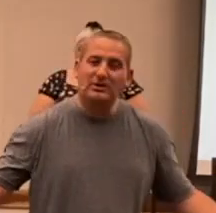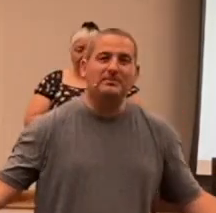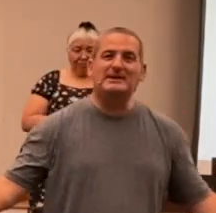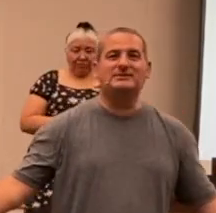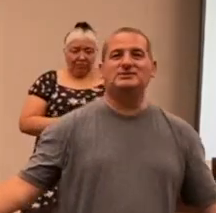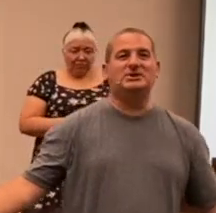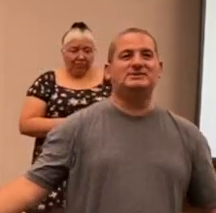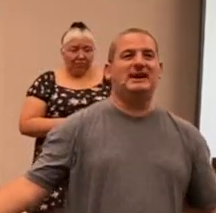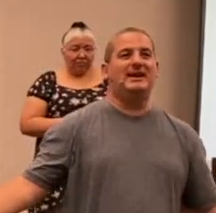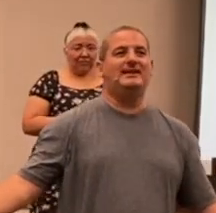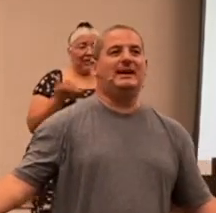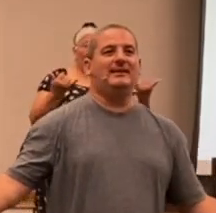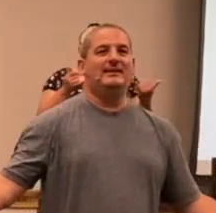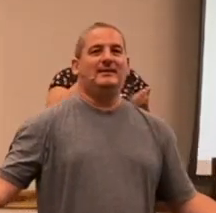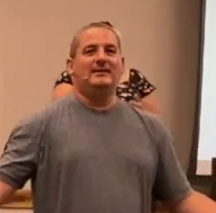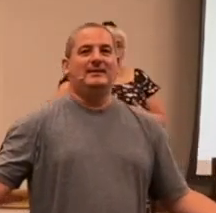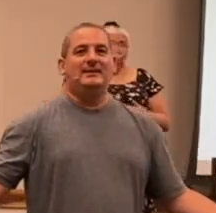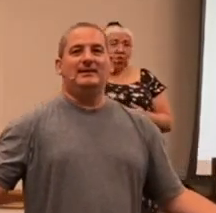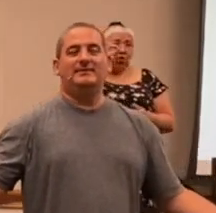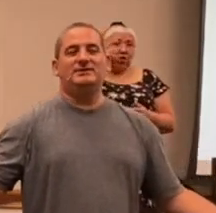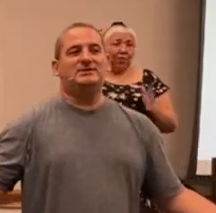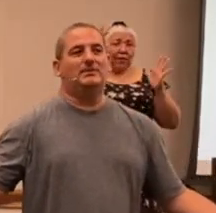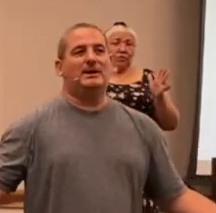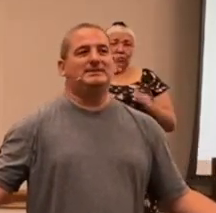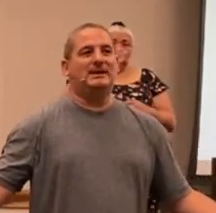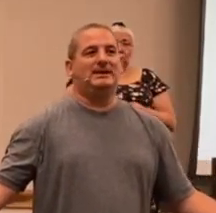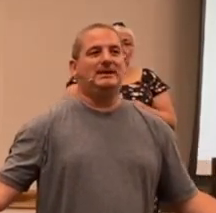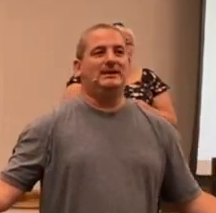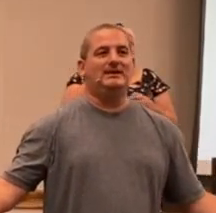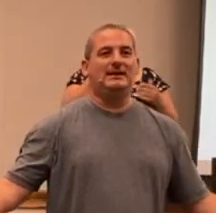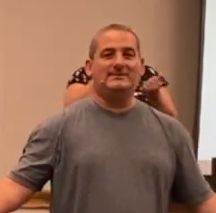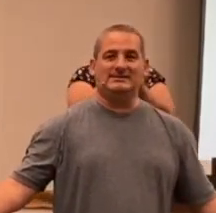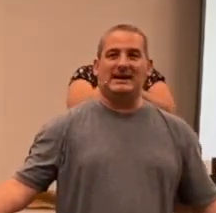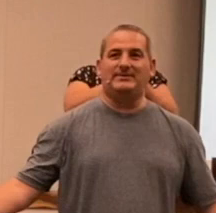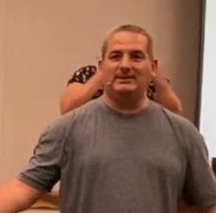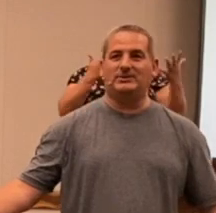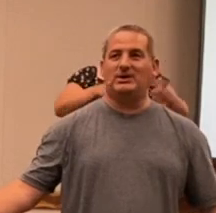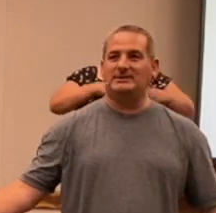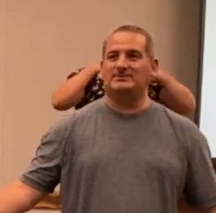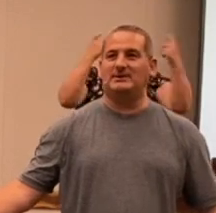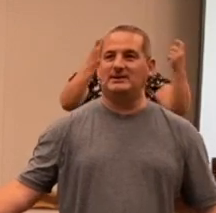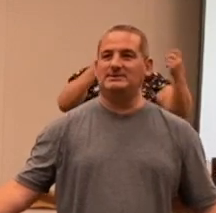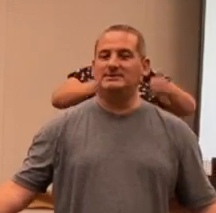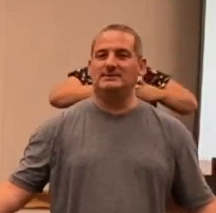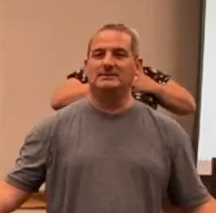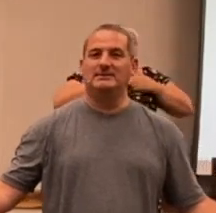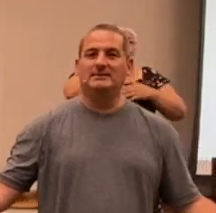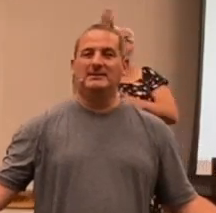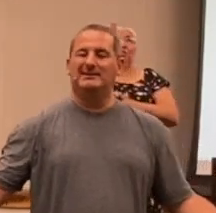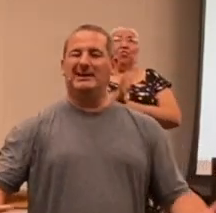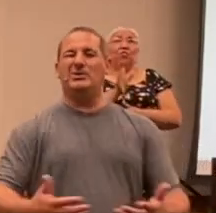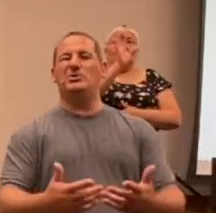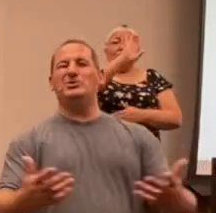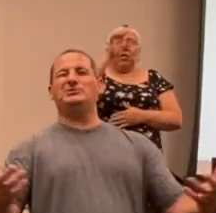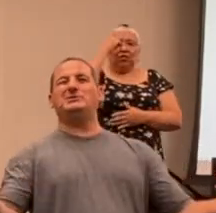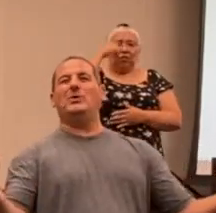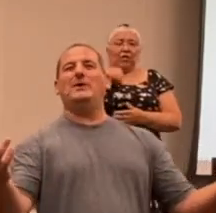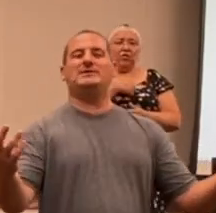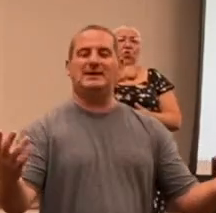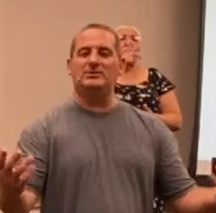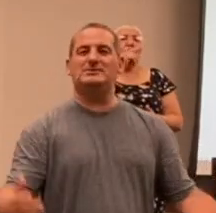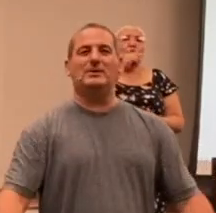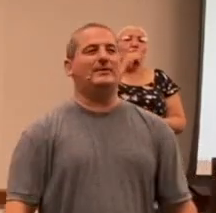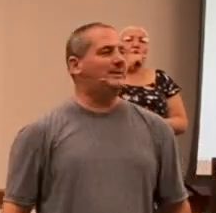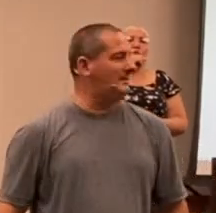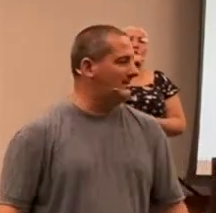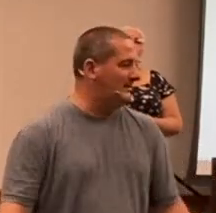And you heard Pastor Joe say that he loved you so much that he gave his life on the cross for us. And whosoever,